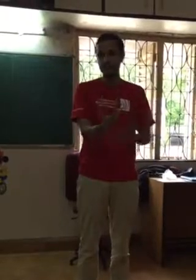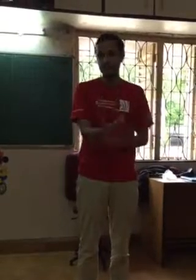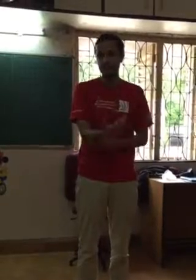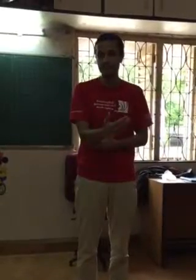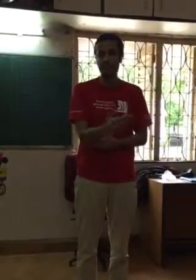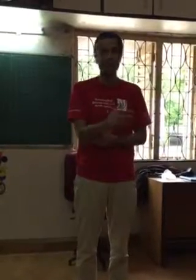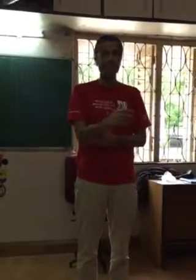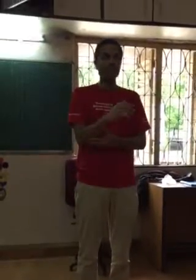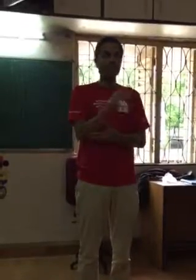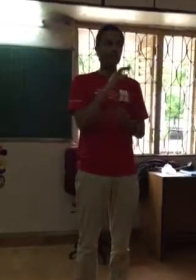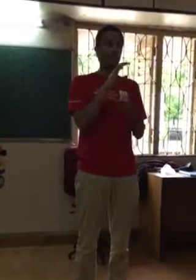uncontrollable.